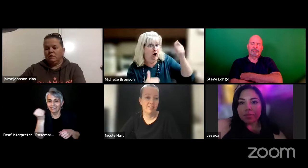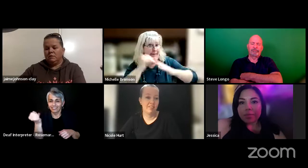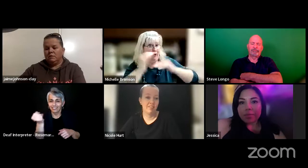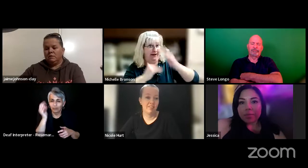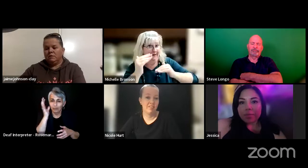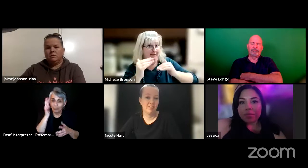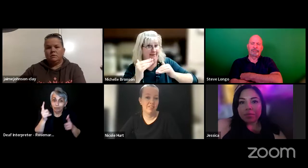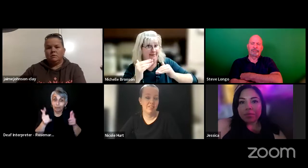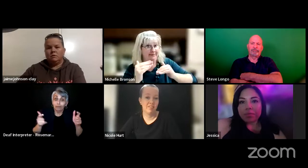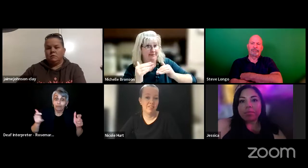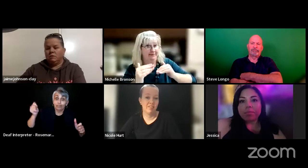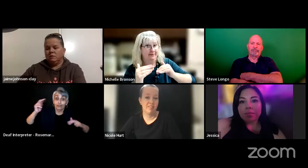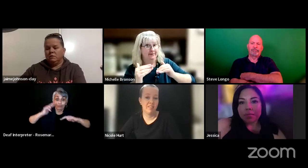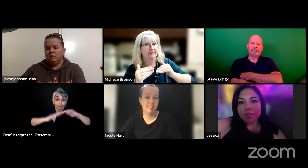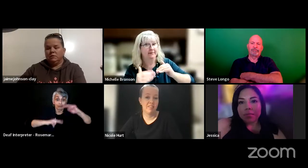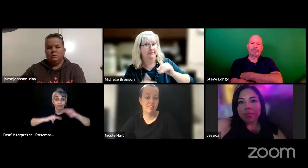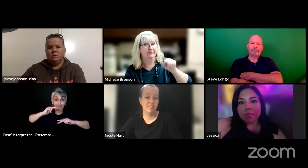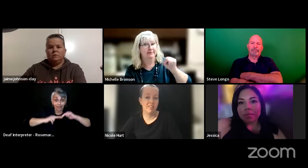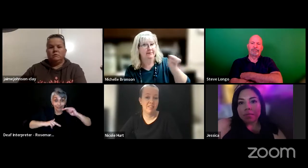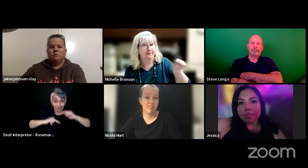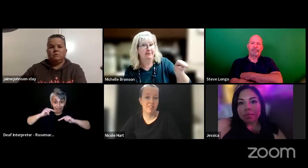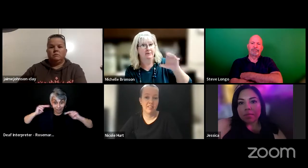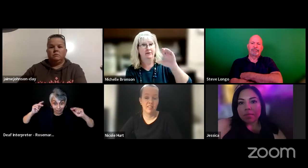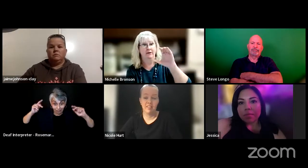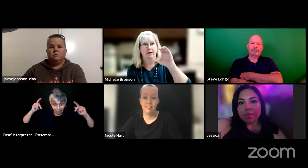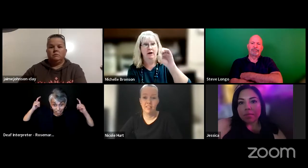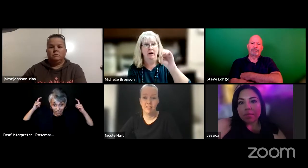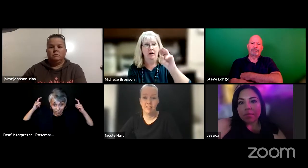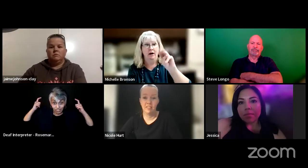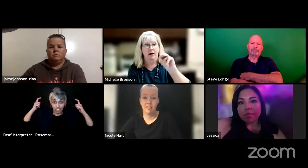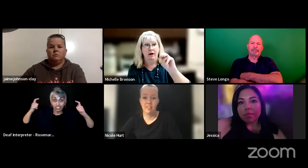It's a Saturday. It'll be in a larger building.